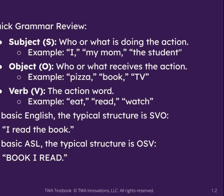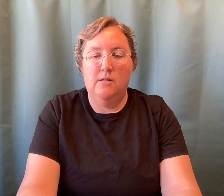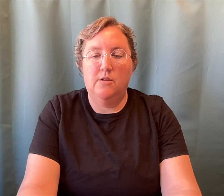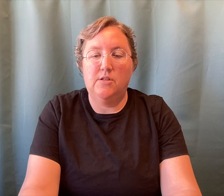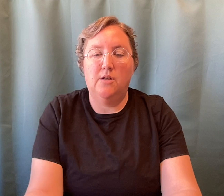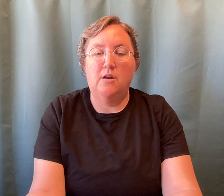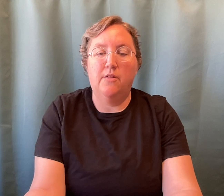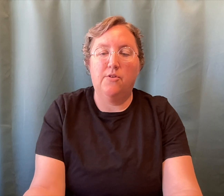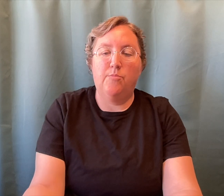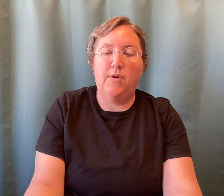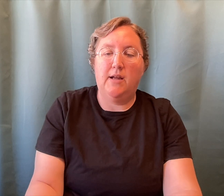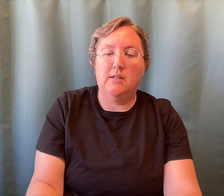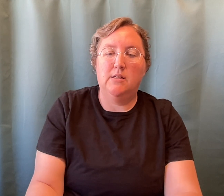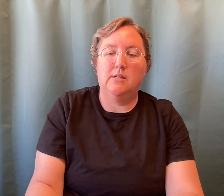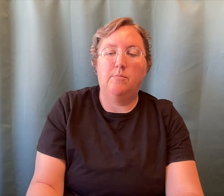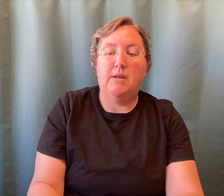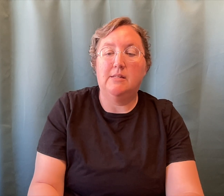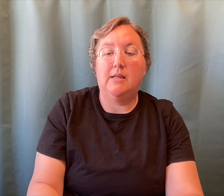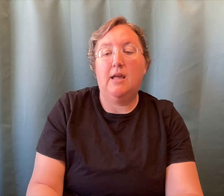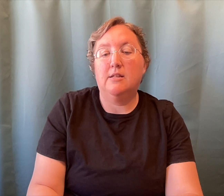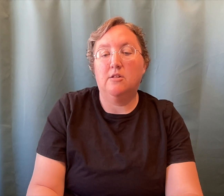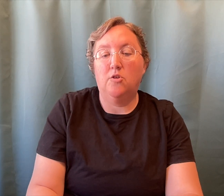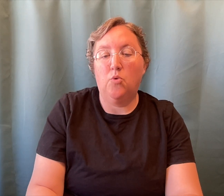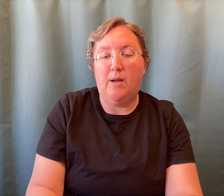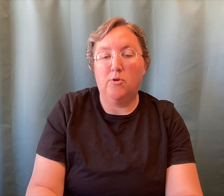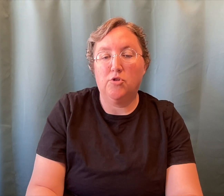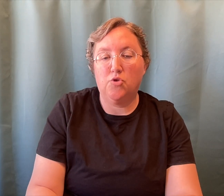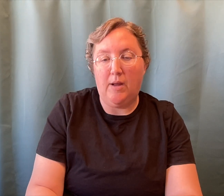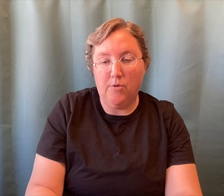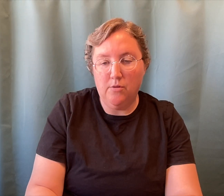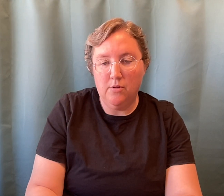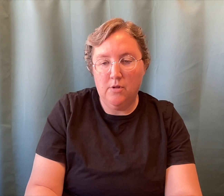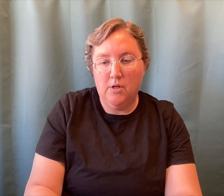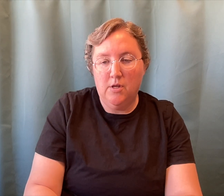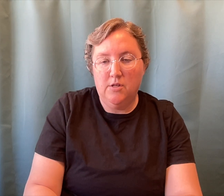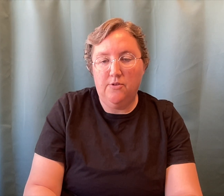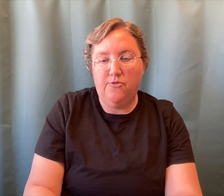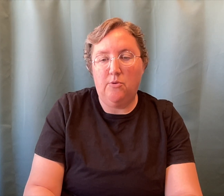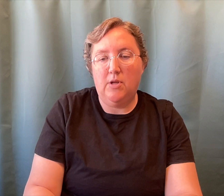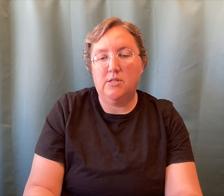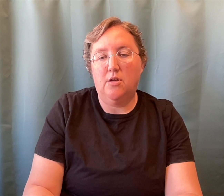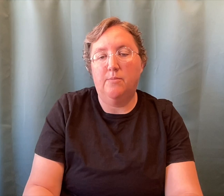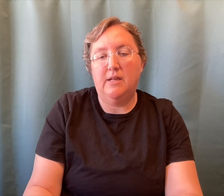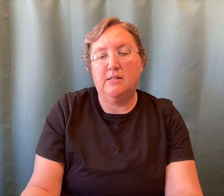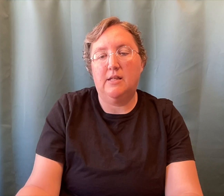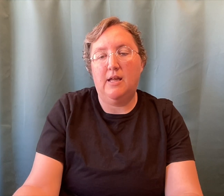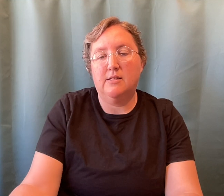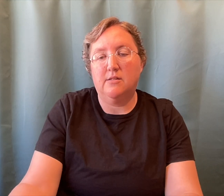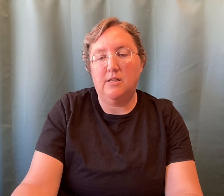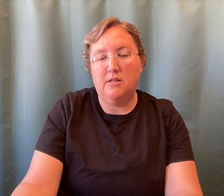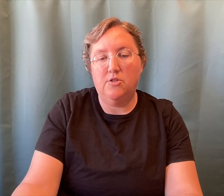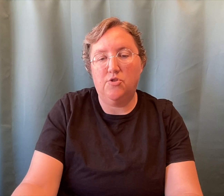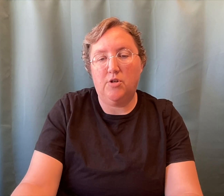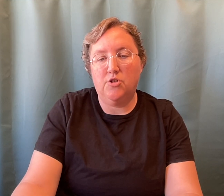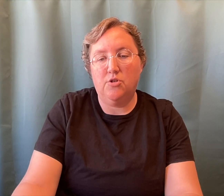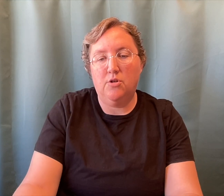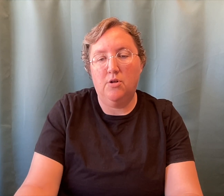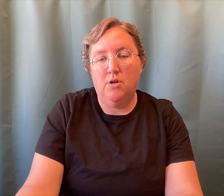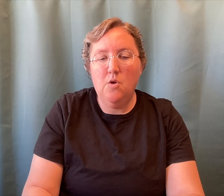There's another practice, a basic ASL grammar scramble, to focus on the basic ASL sentence structure. We're